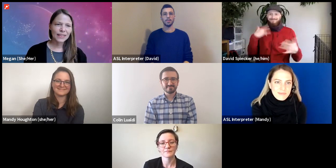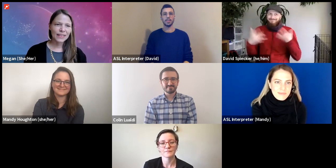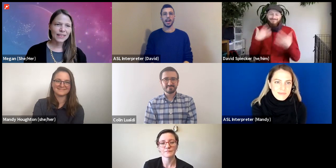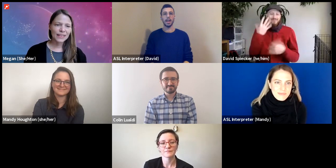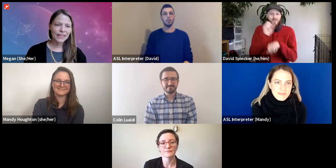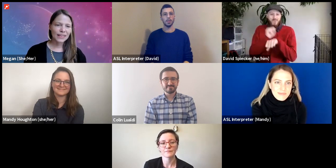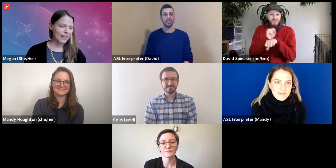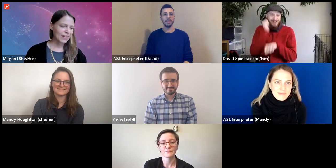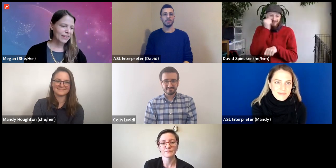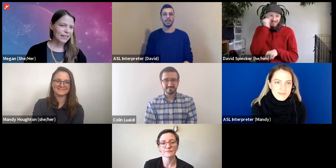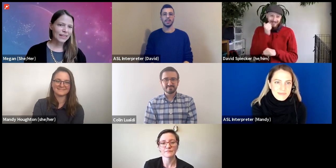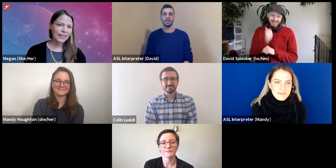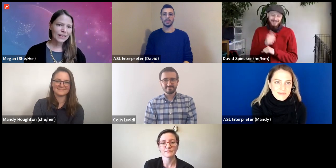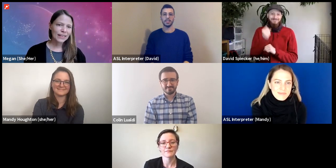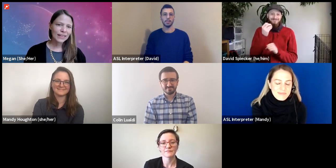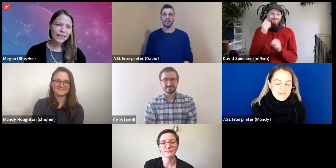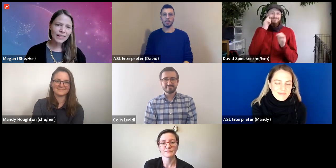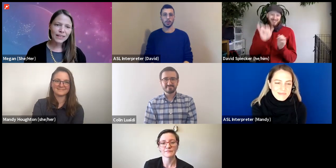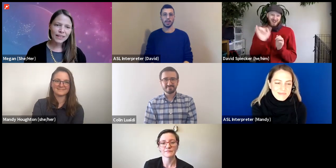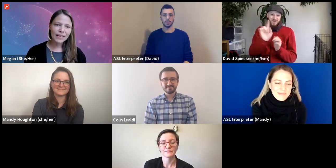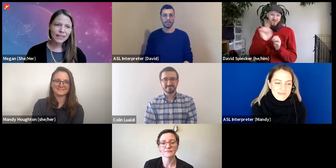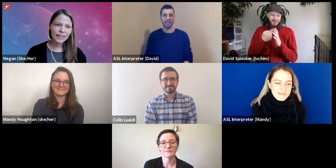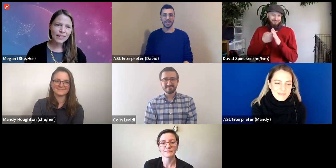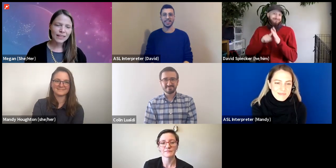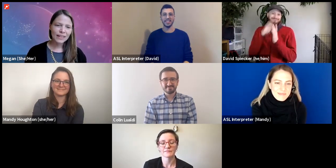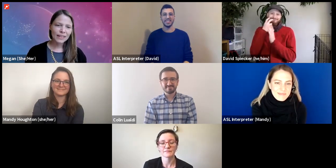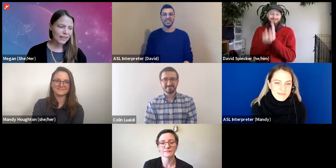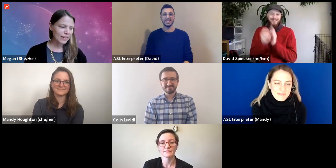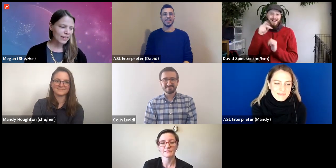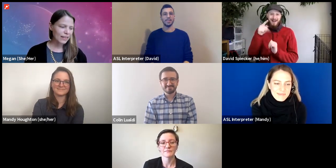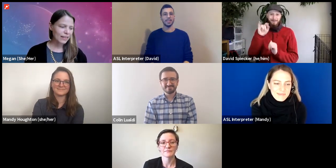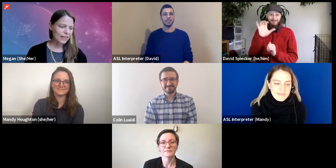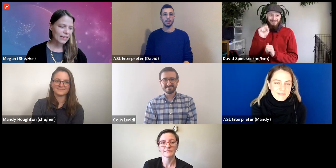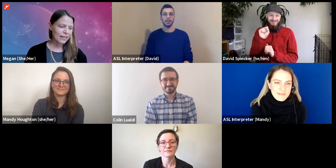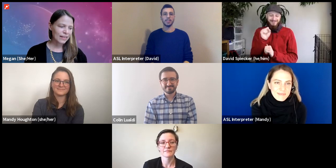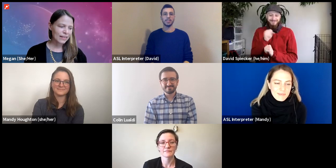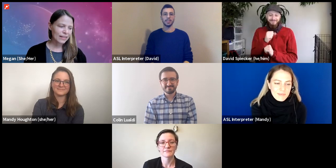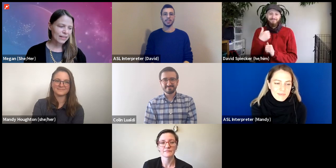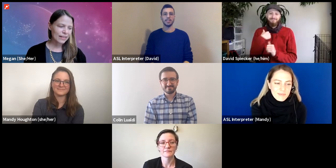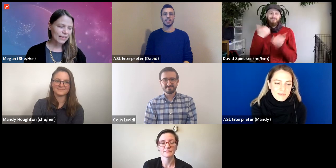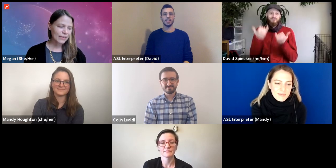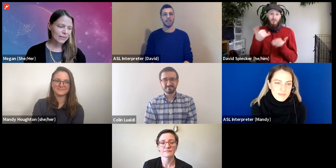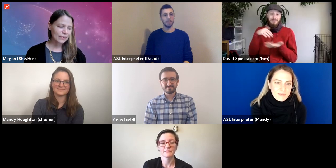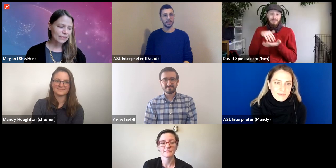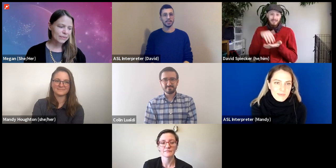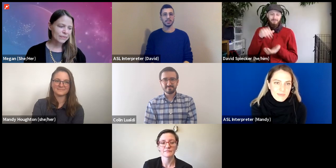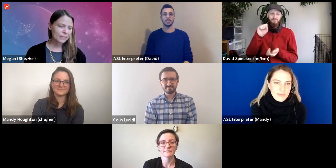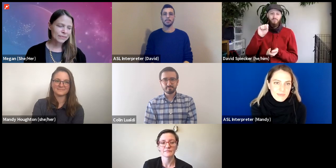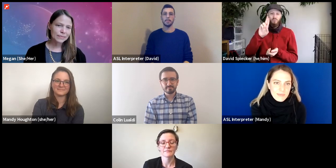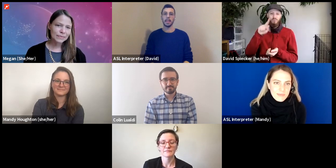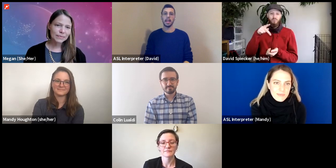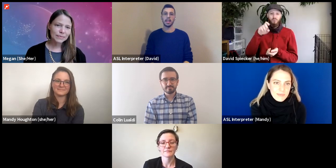wow, I want that feeling of excitement at work every day. So that's really where I started to get into